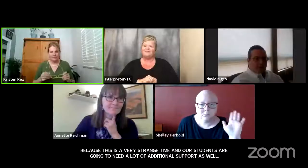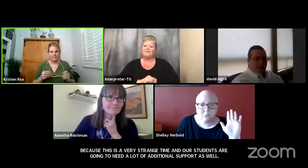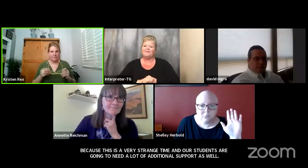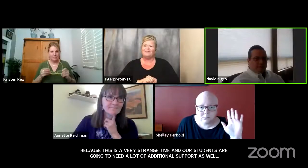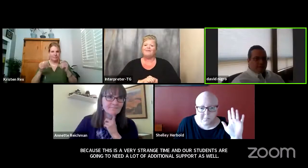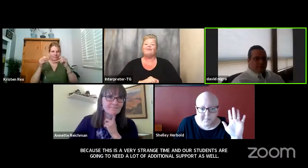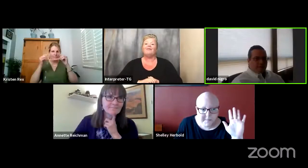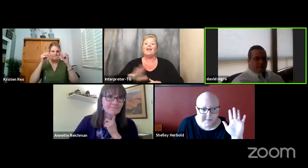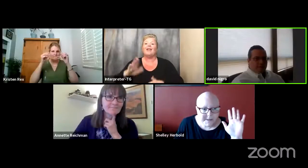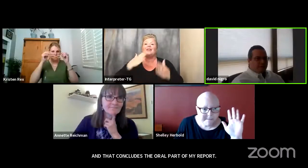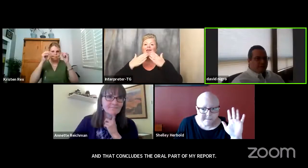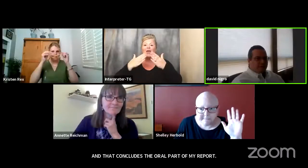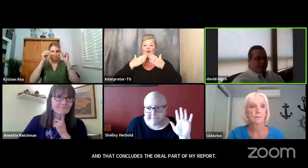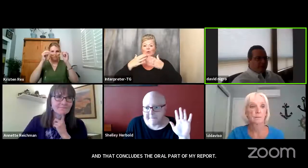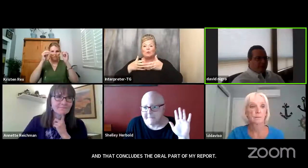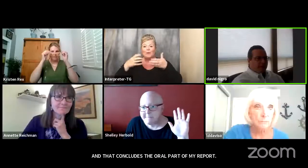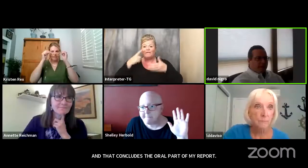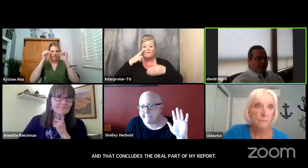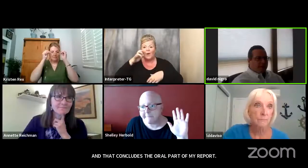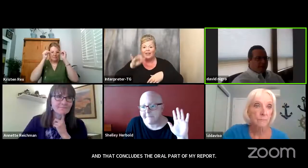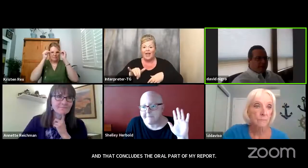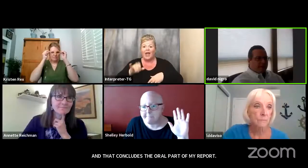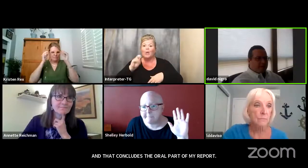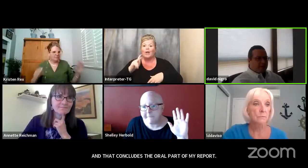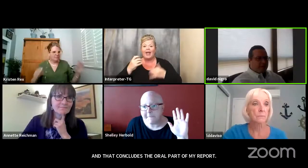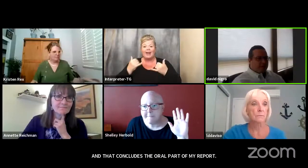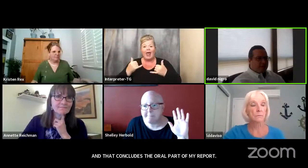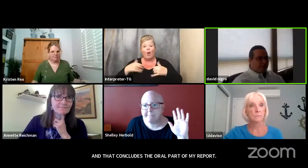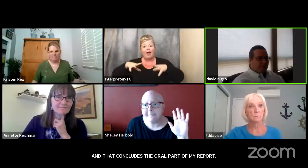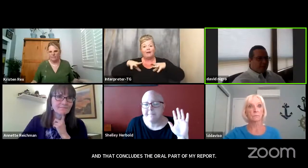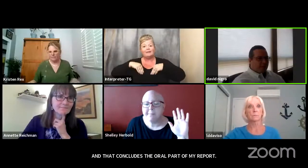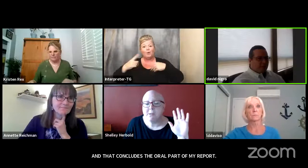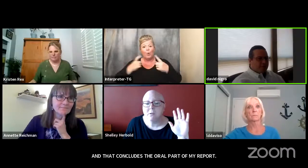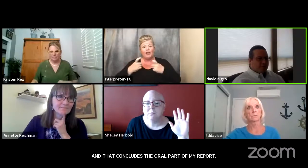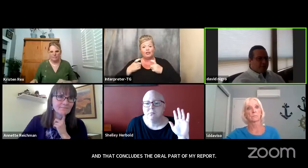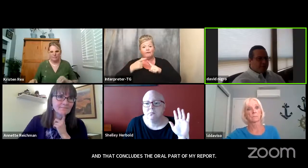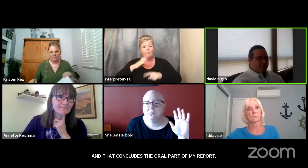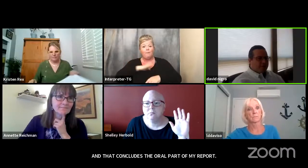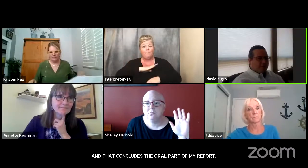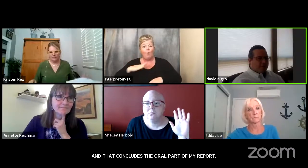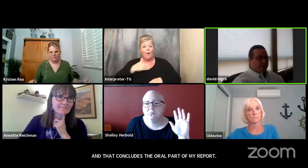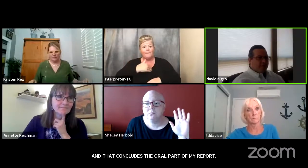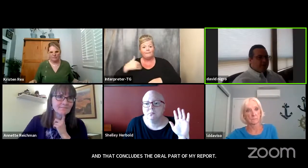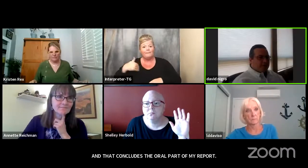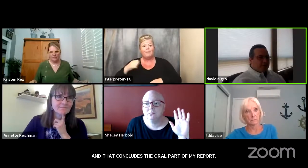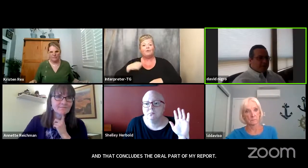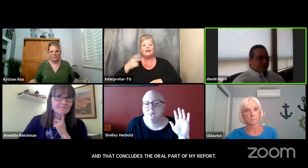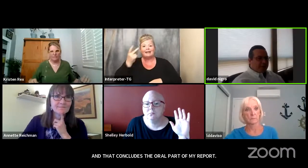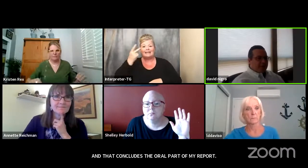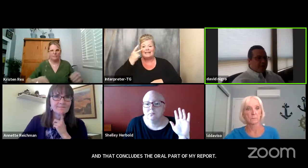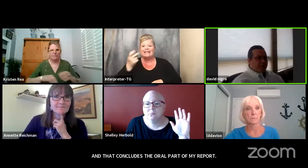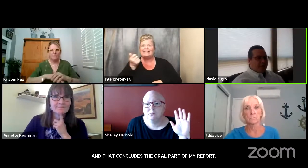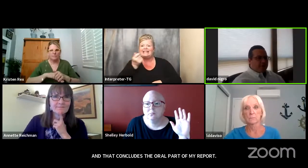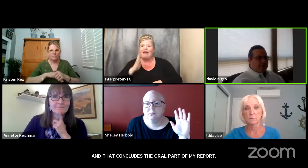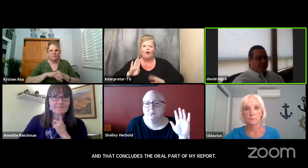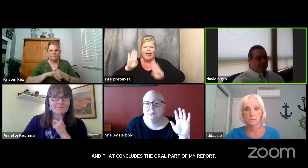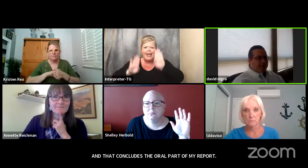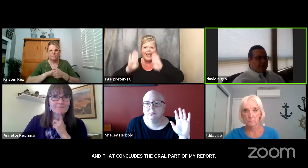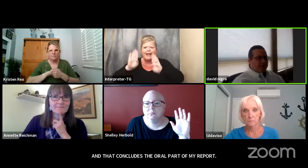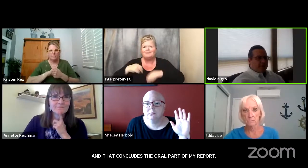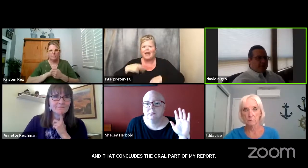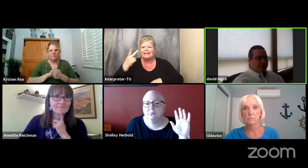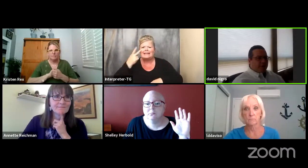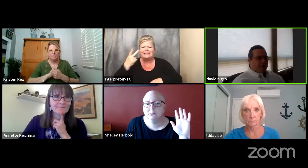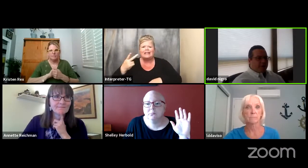Thank you very much for that. I'll now take some questions from board members. I see several hands up. It looks like